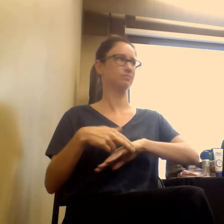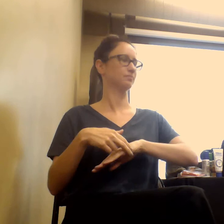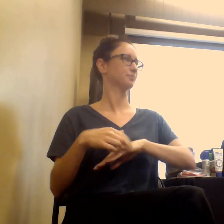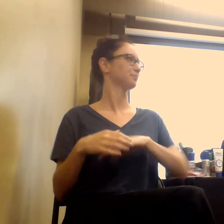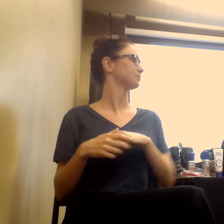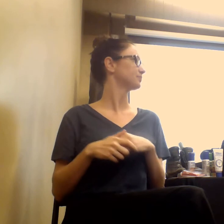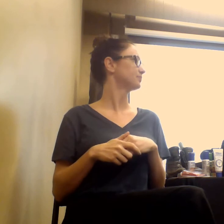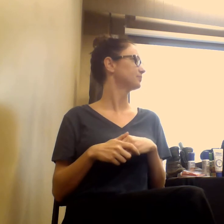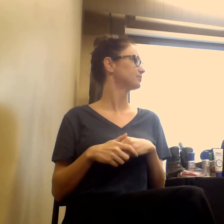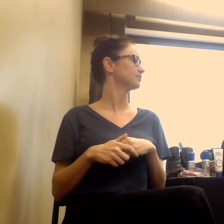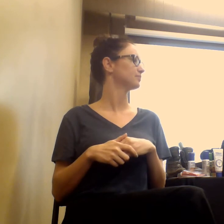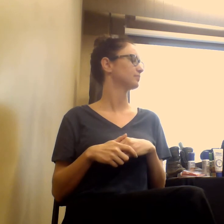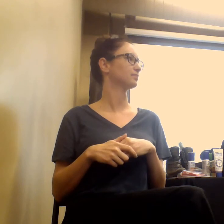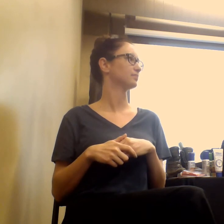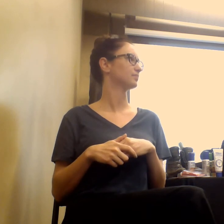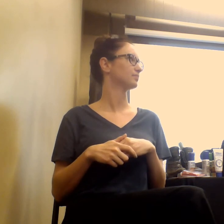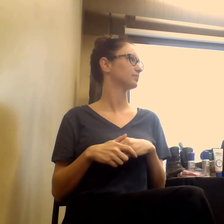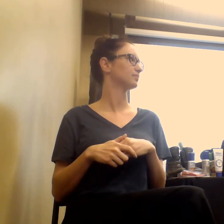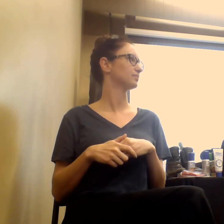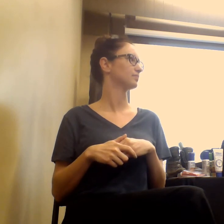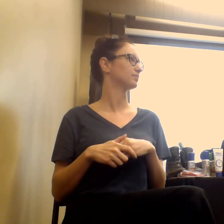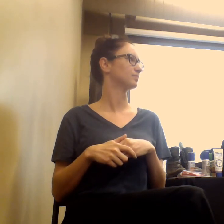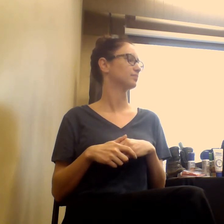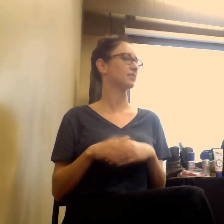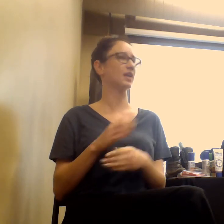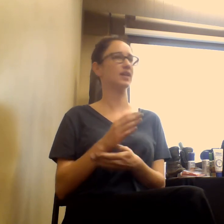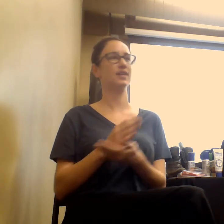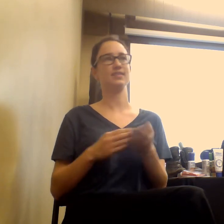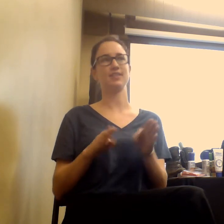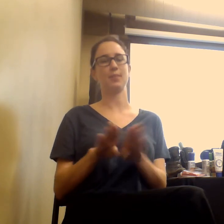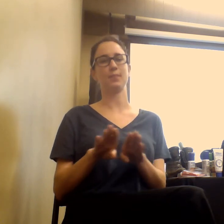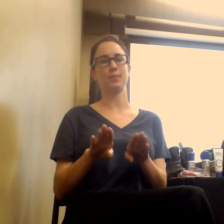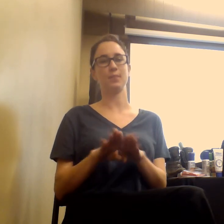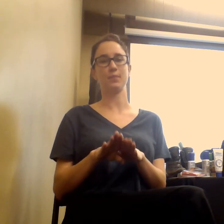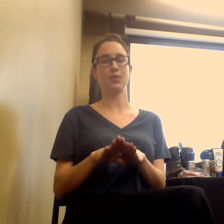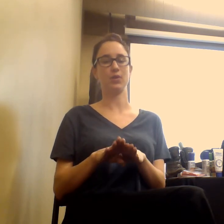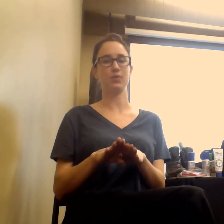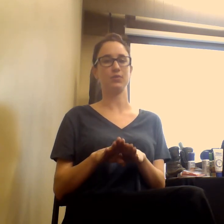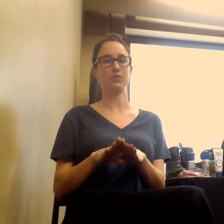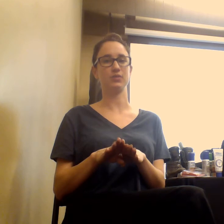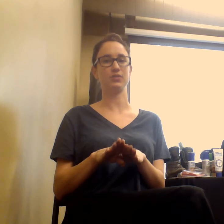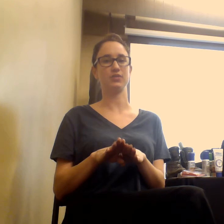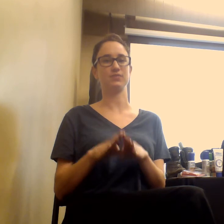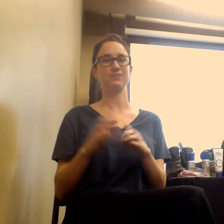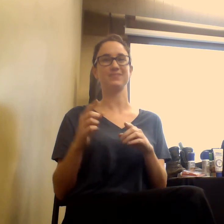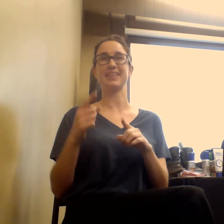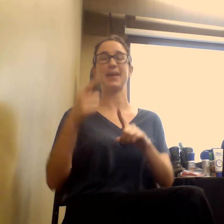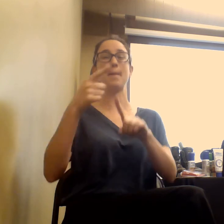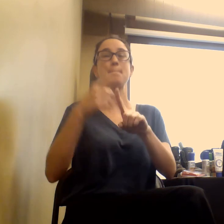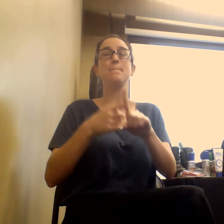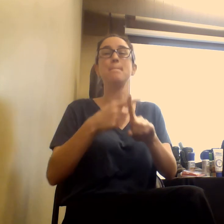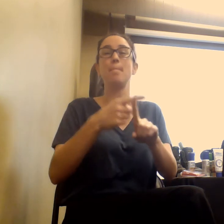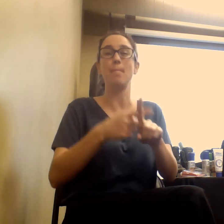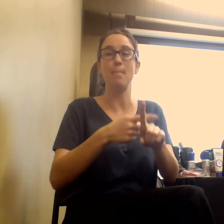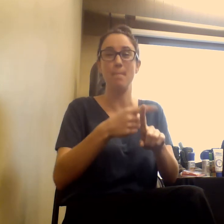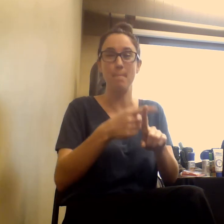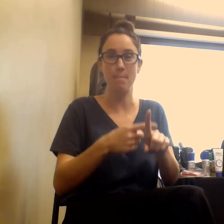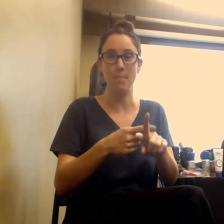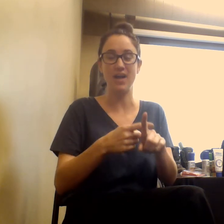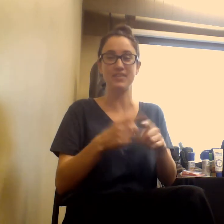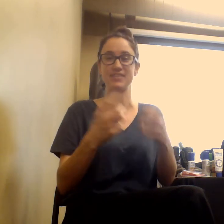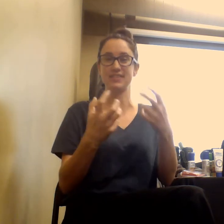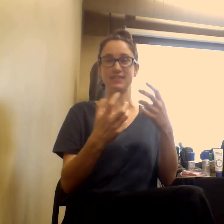the one I'm about to talk about, and the ones that I own, it took me months to break them in. And that's wearing them every day.